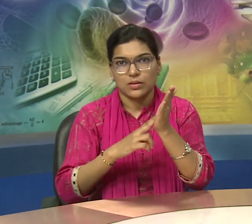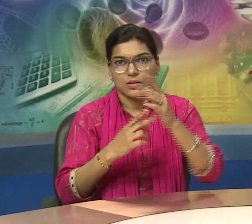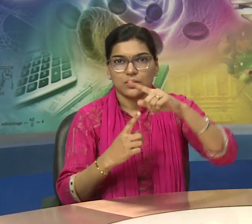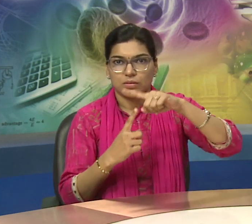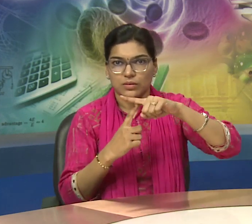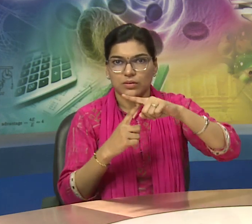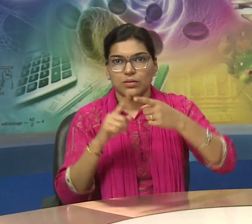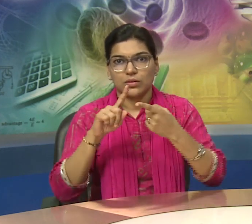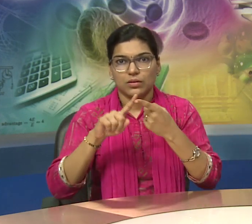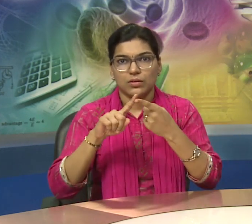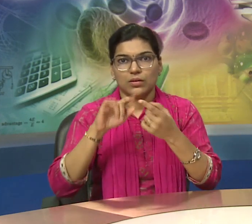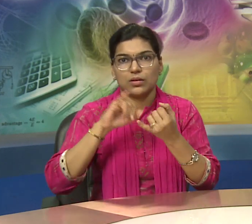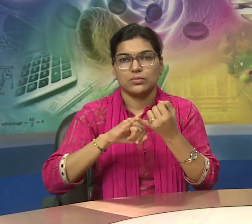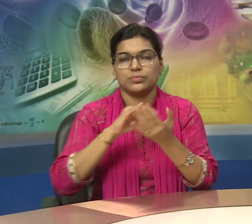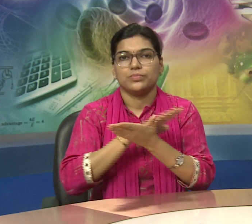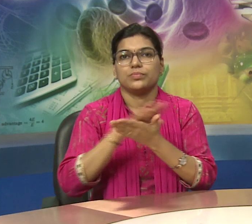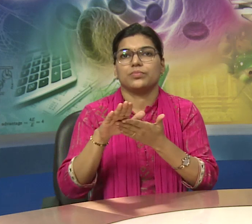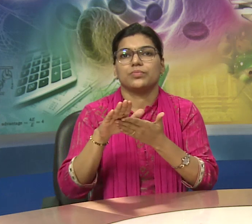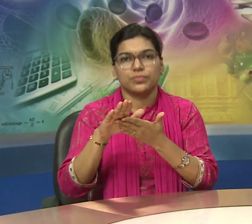as Macintosh.